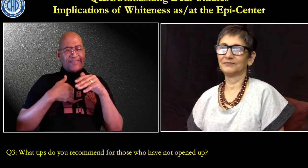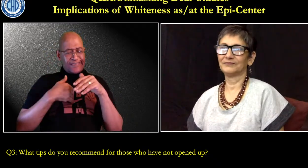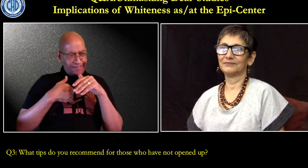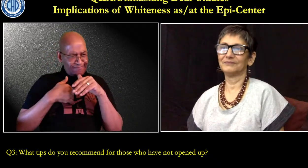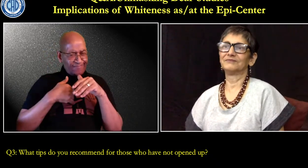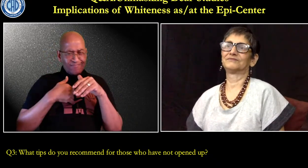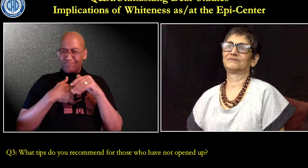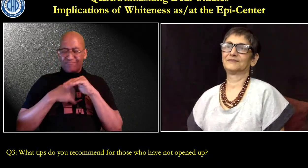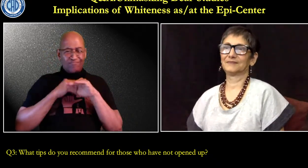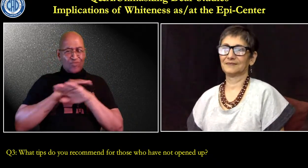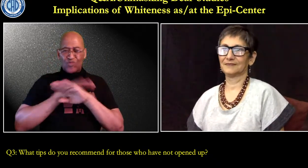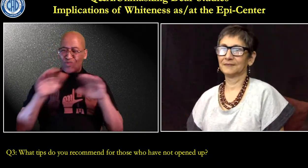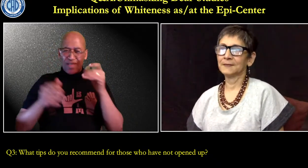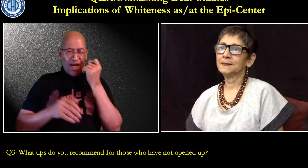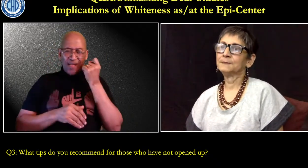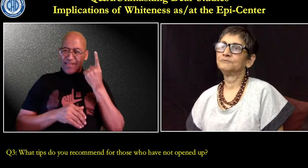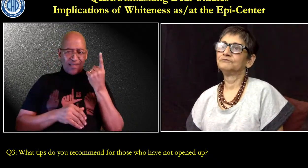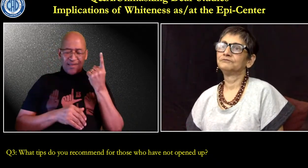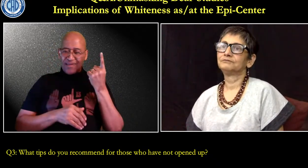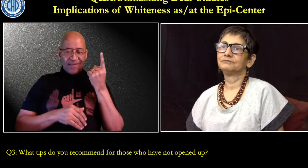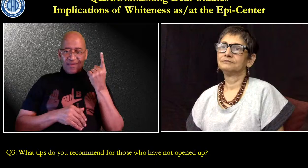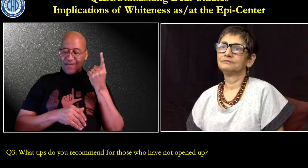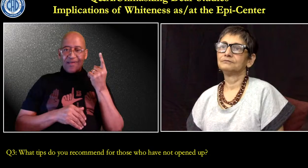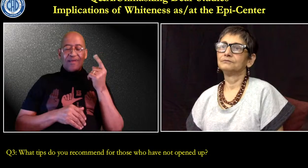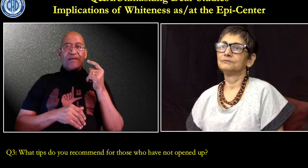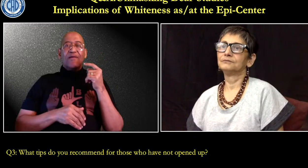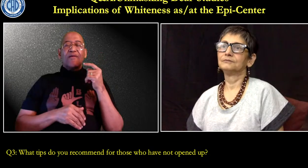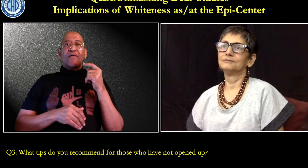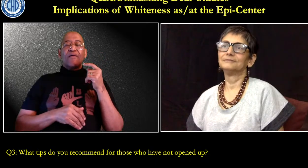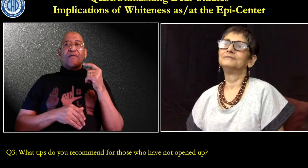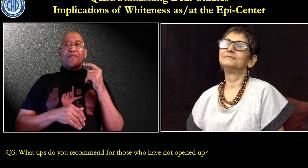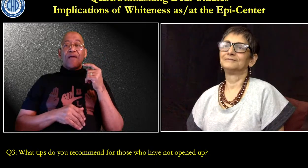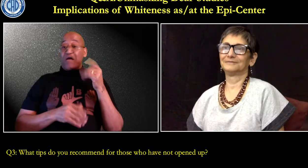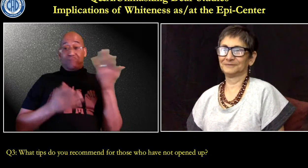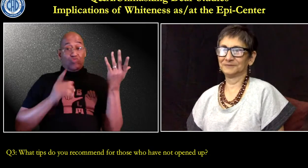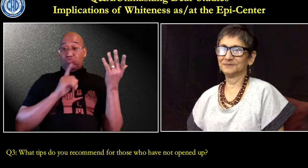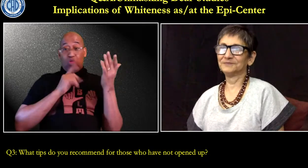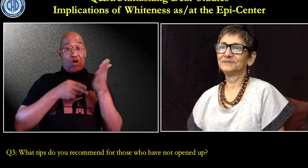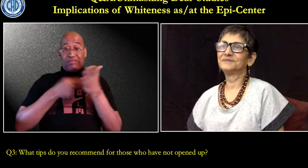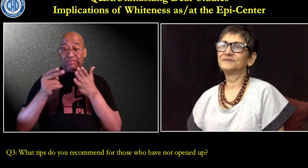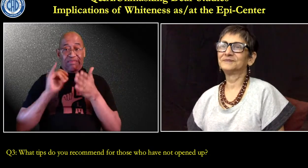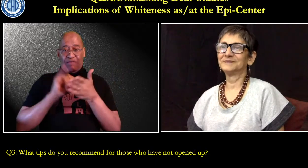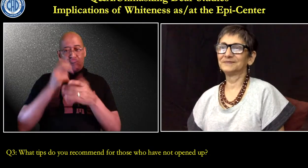with their mindset. And that's just how that is. I don't get it.